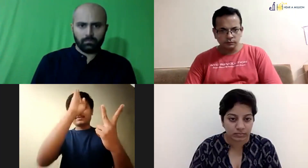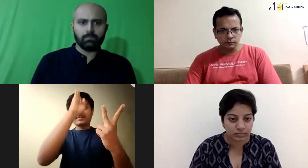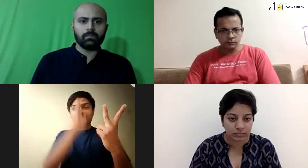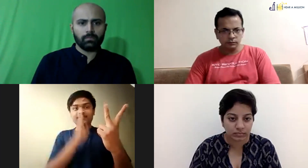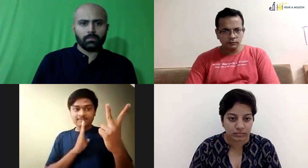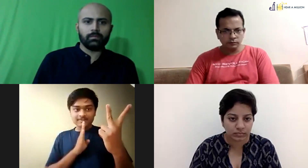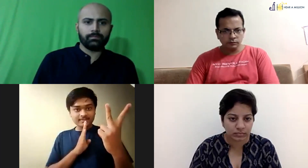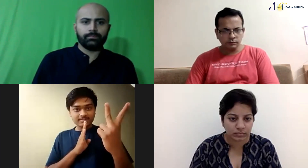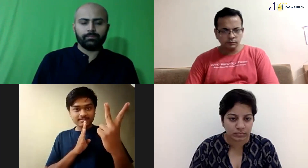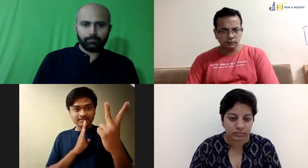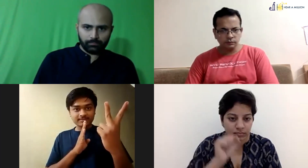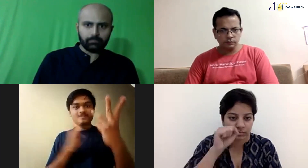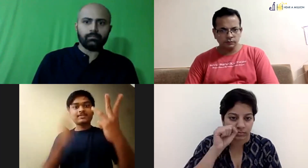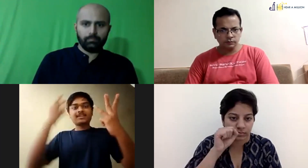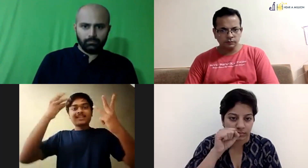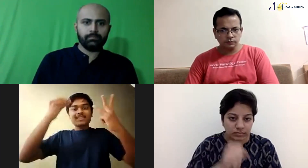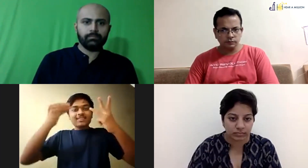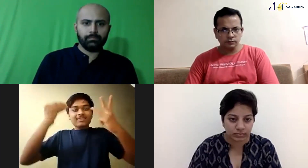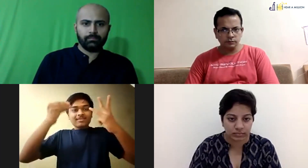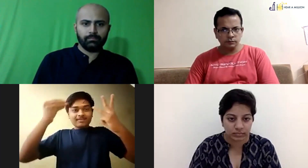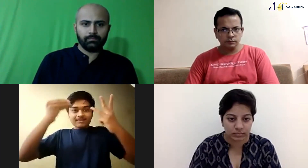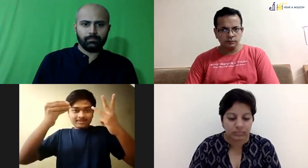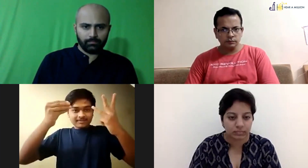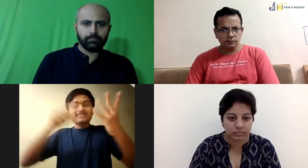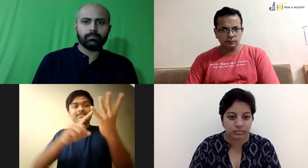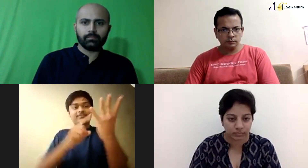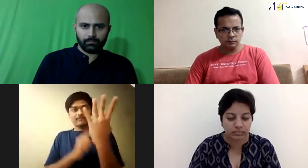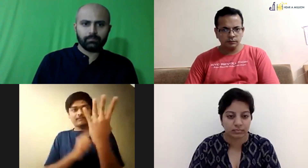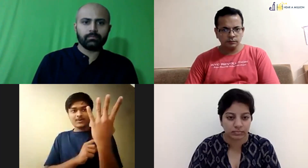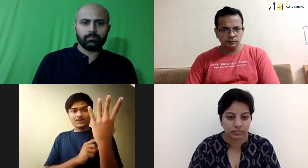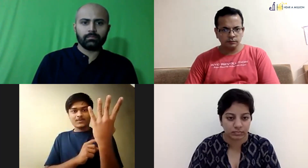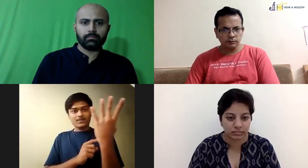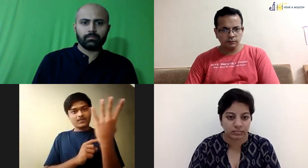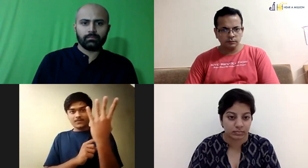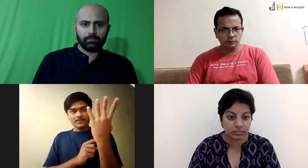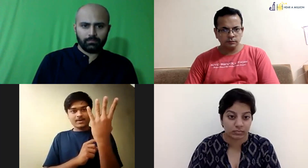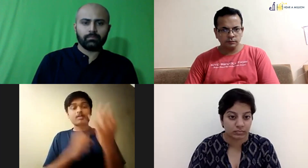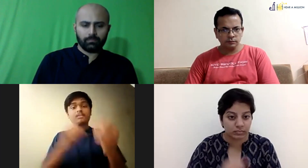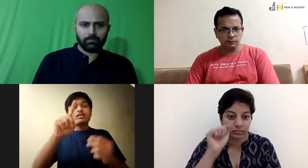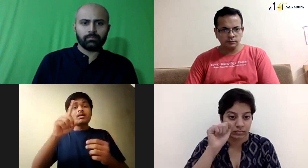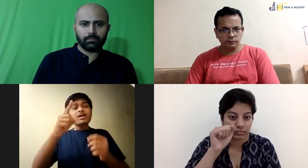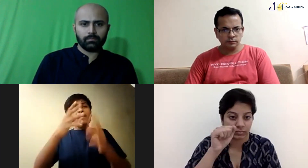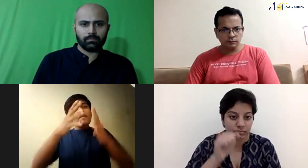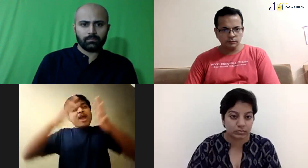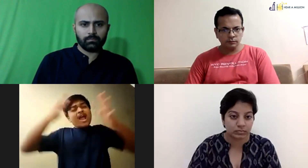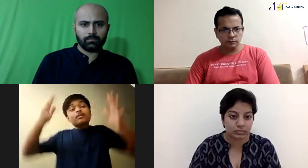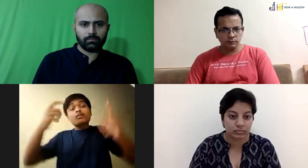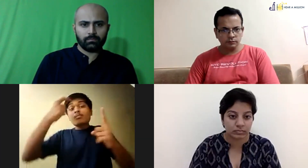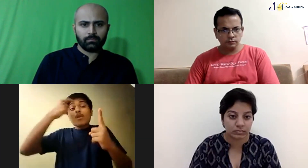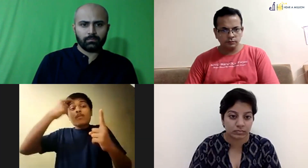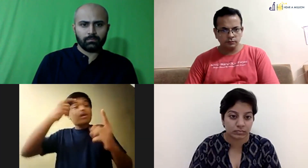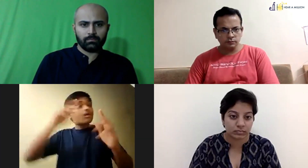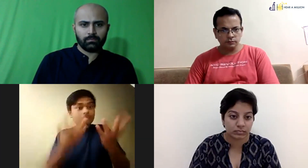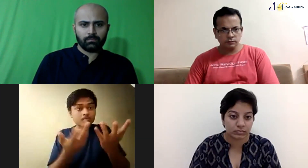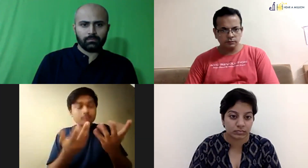Usher syndrome. First one, the one person can see through one eye. For the fourth, the third one was having